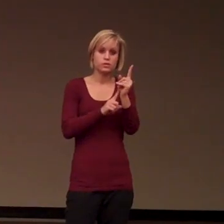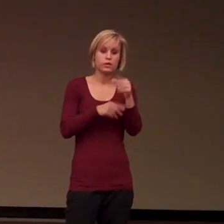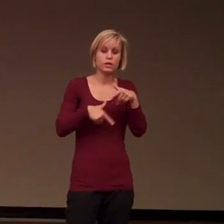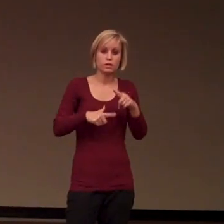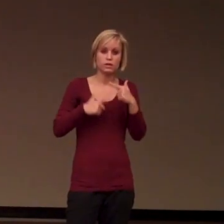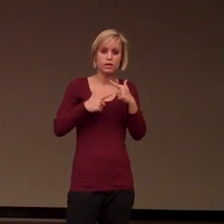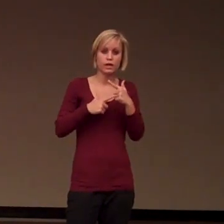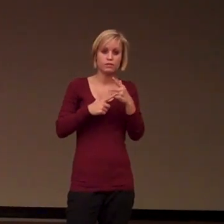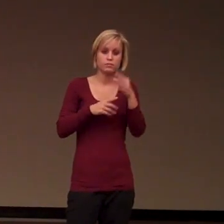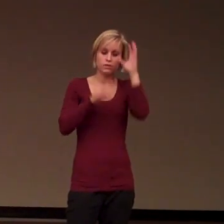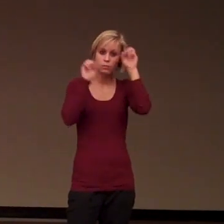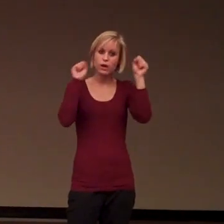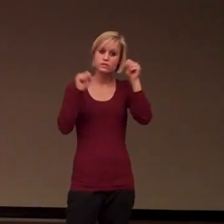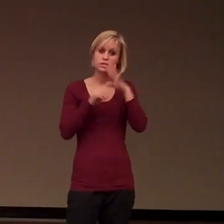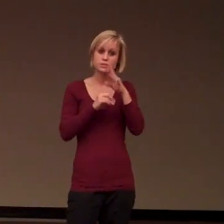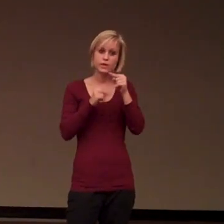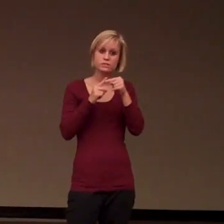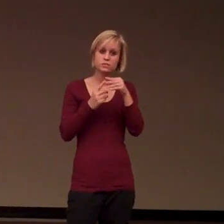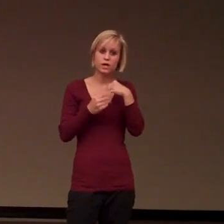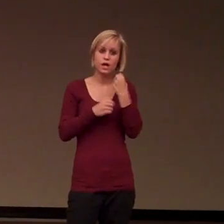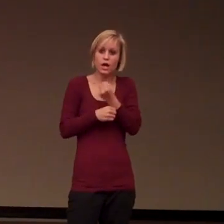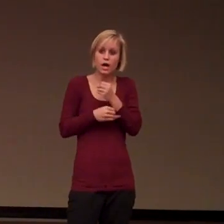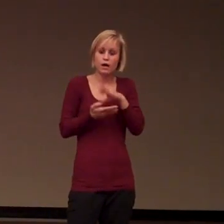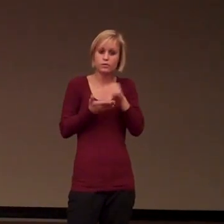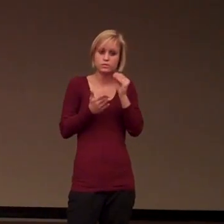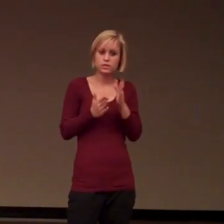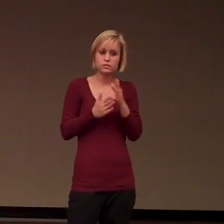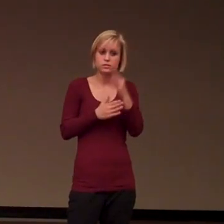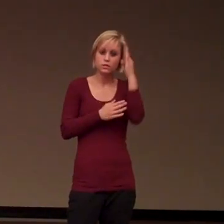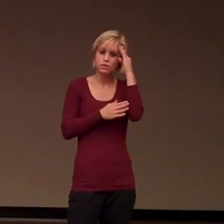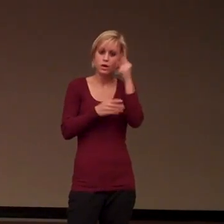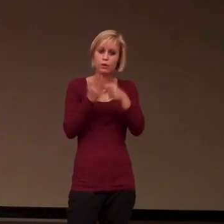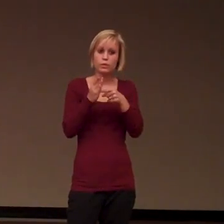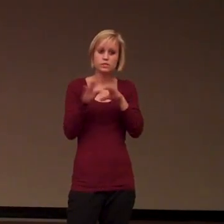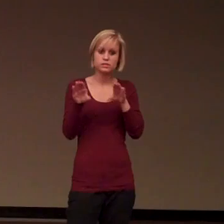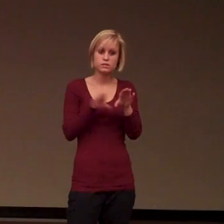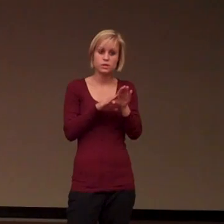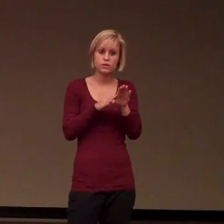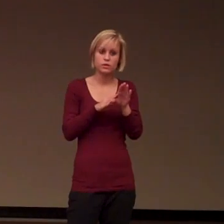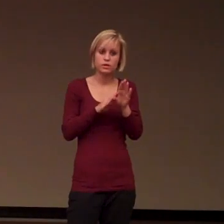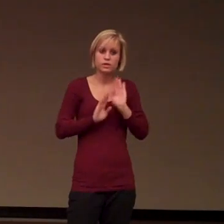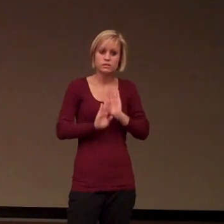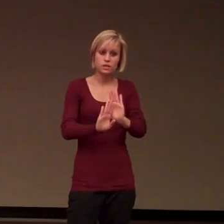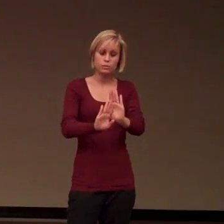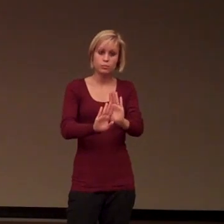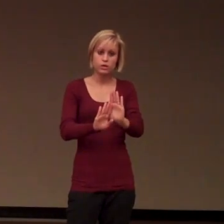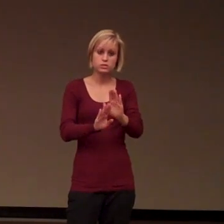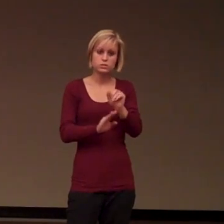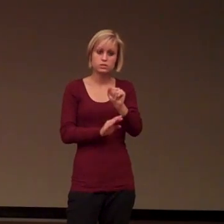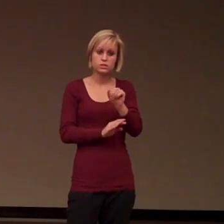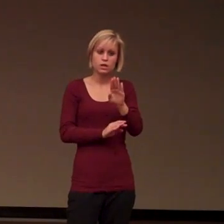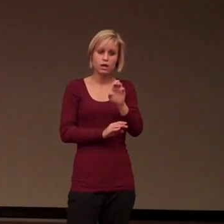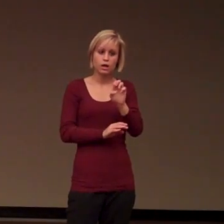that decision is being made by the board. He said, because you know what he's going to do? He's going to push abortion.